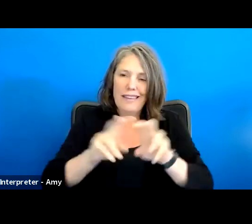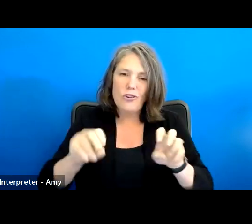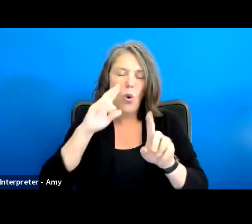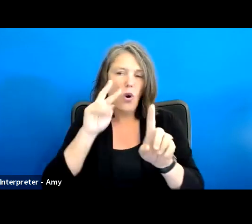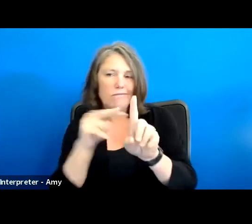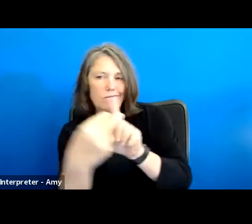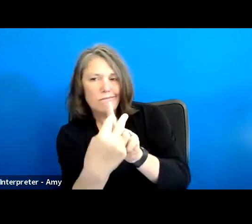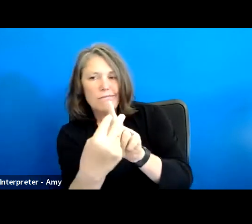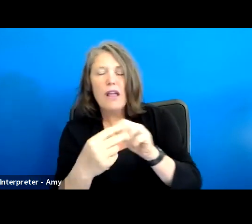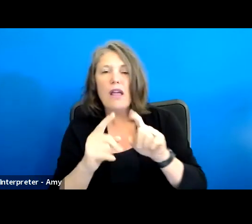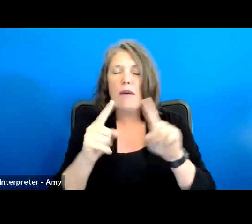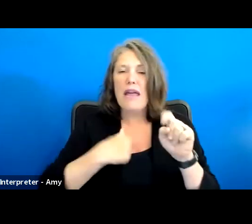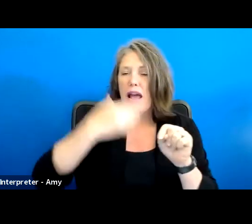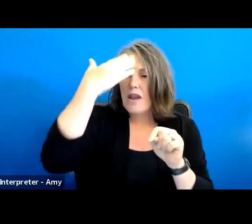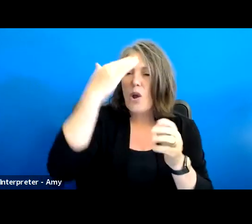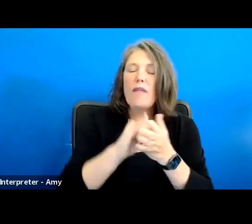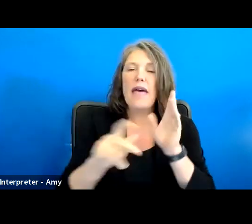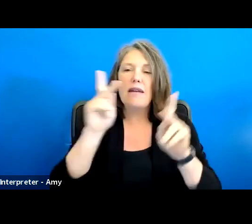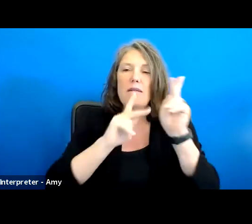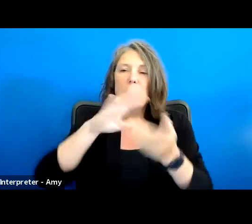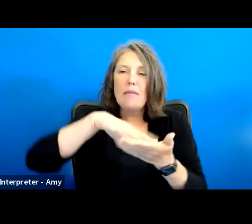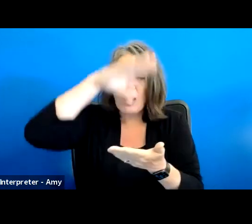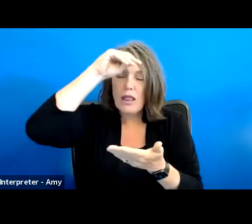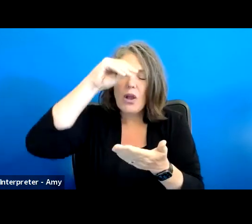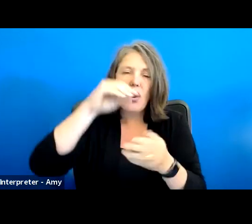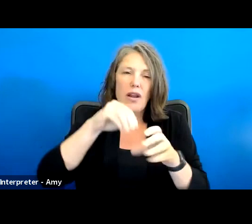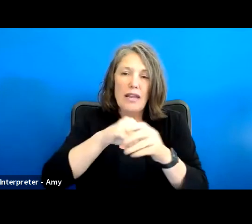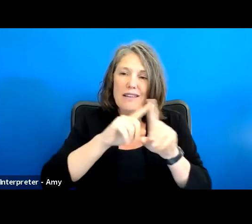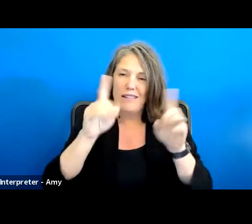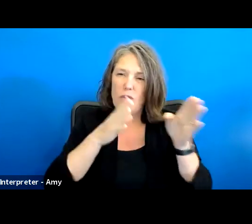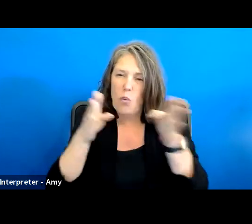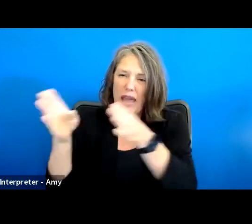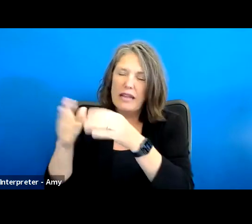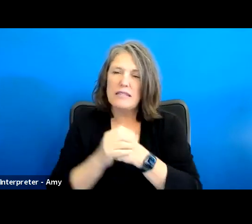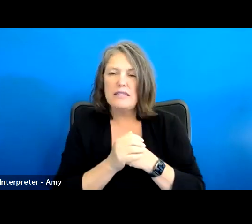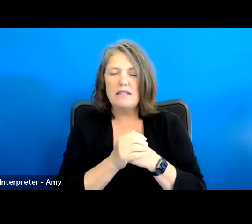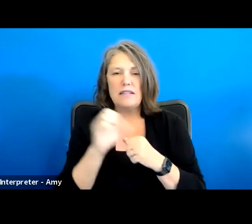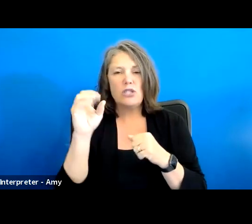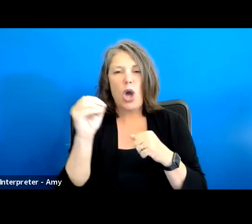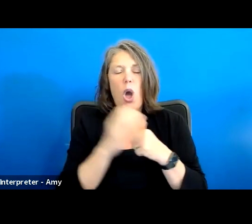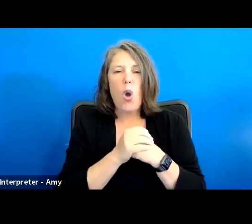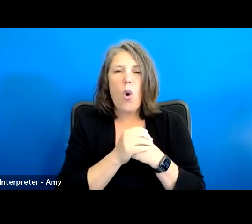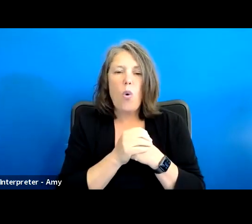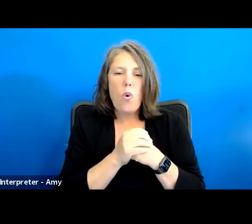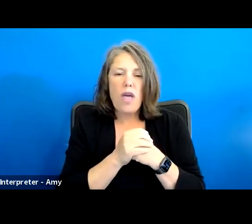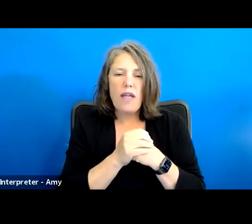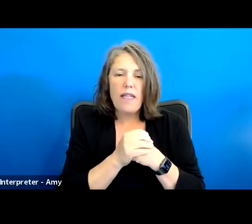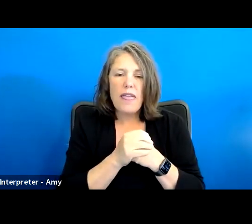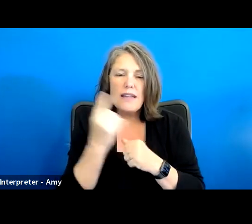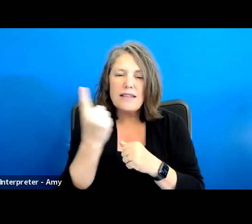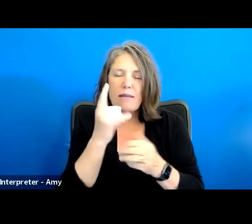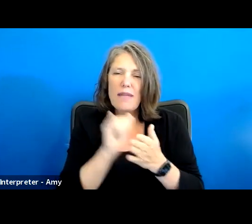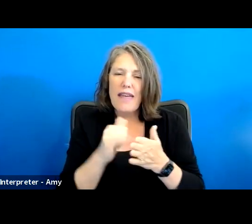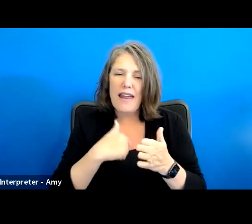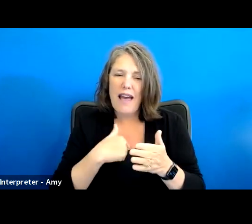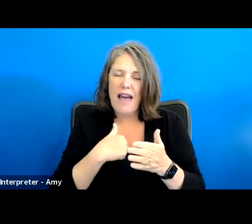angle. But I know that people learn in different ways. So something that I've tried